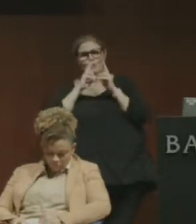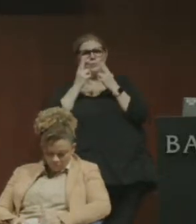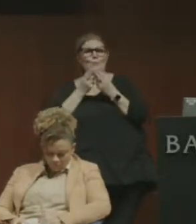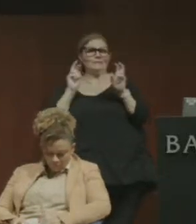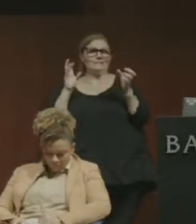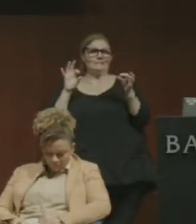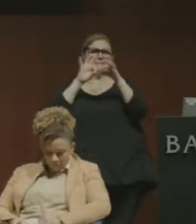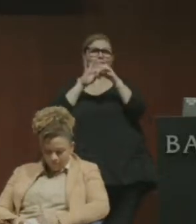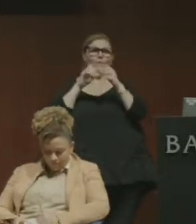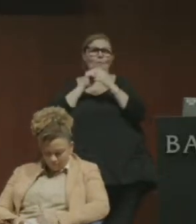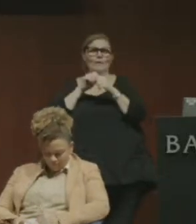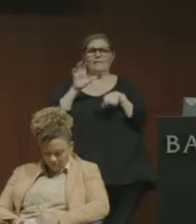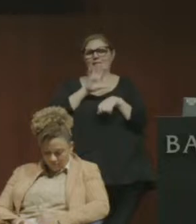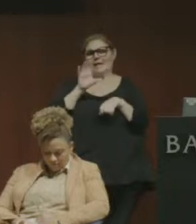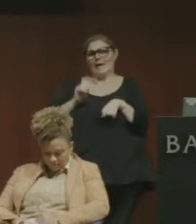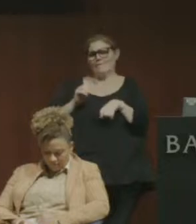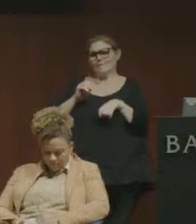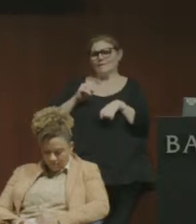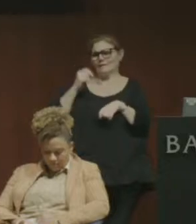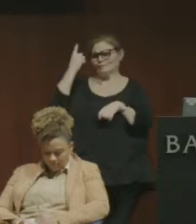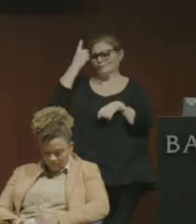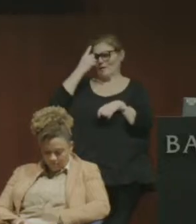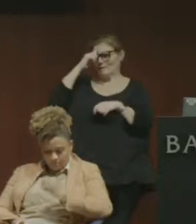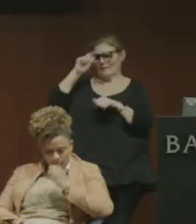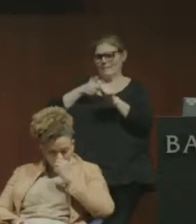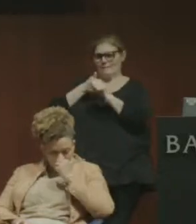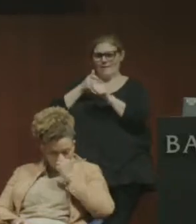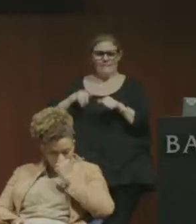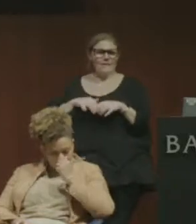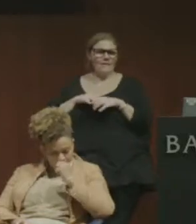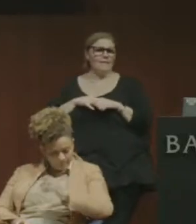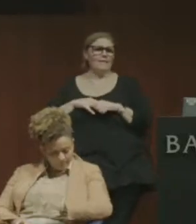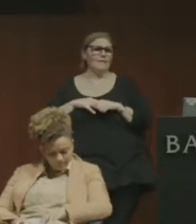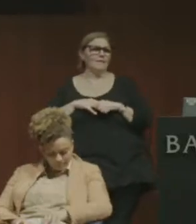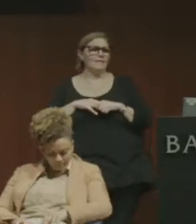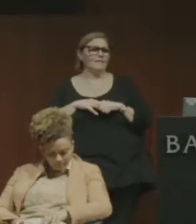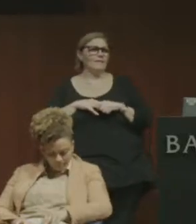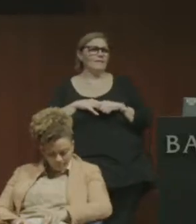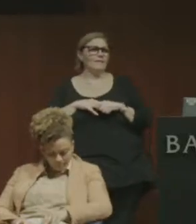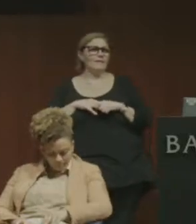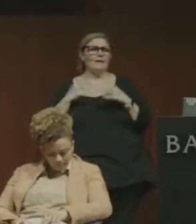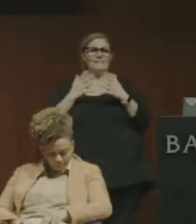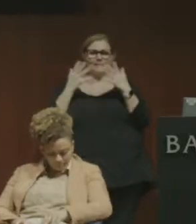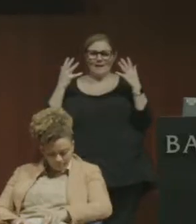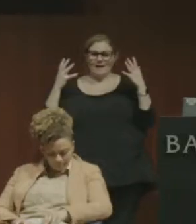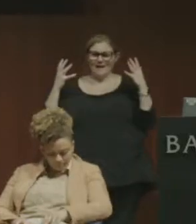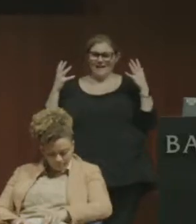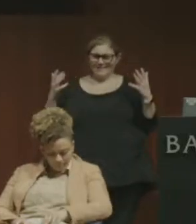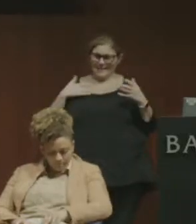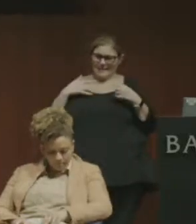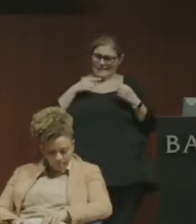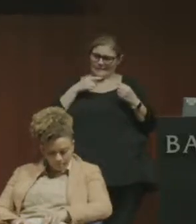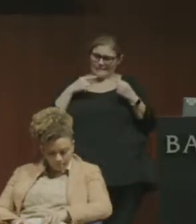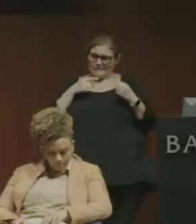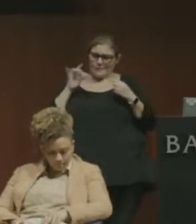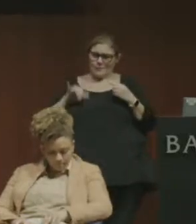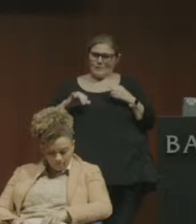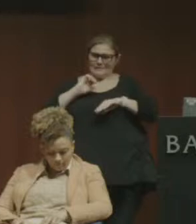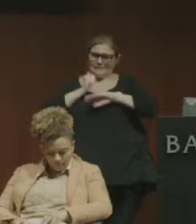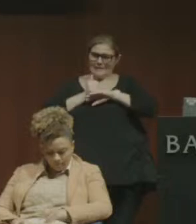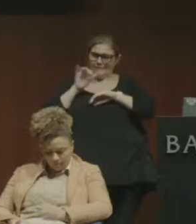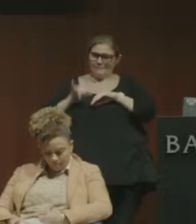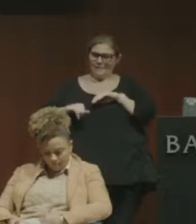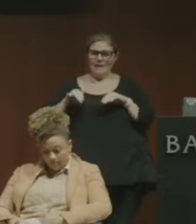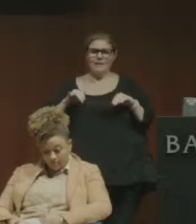a Pan-African kind of rationale behind it. But there are a lot of tensions about the implementation of this